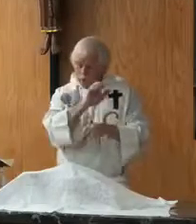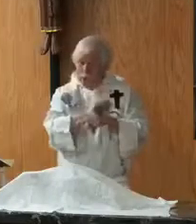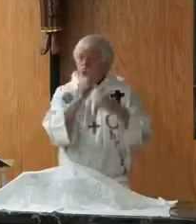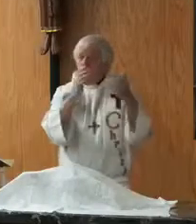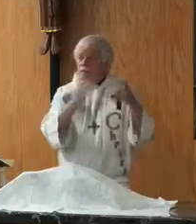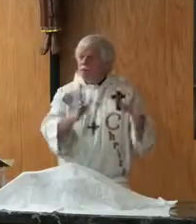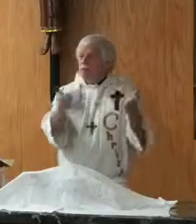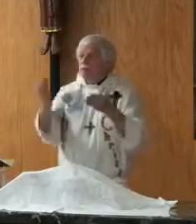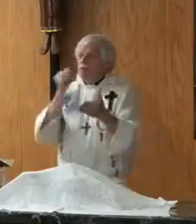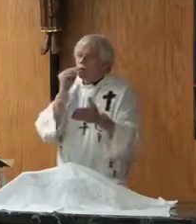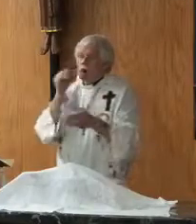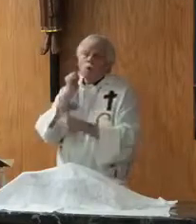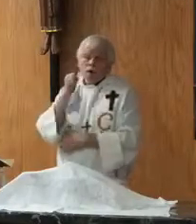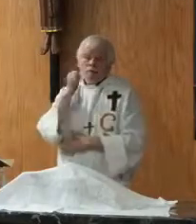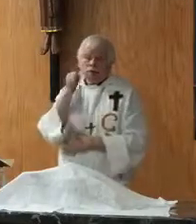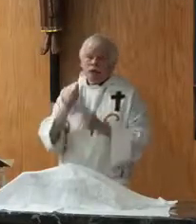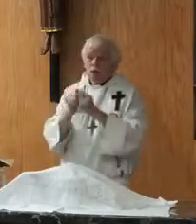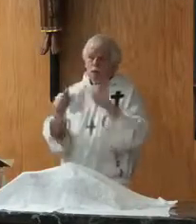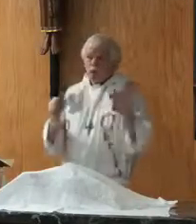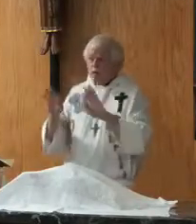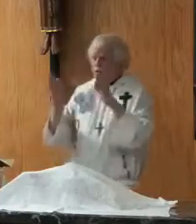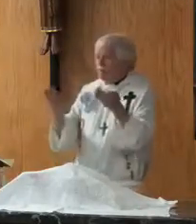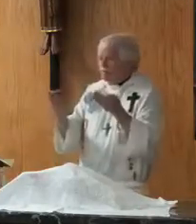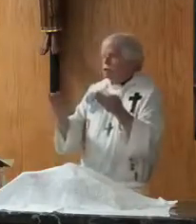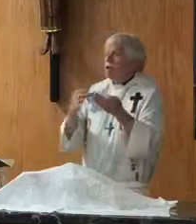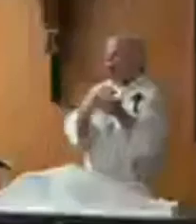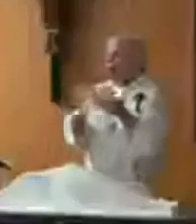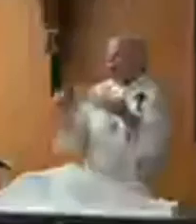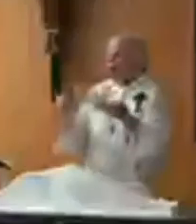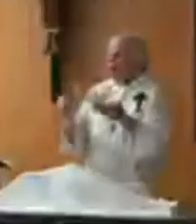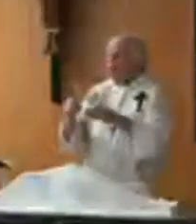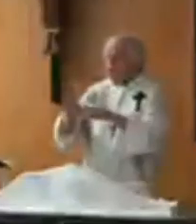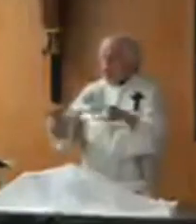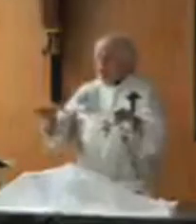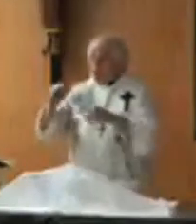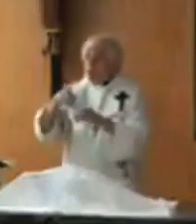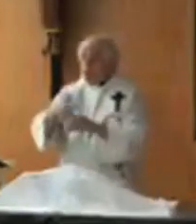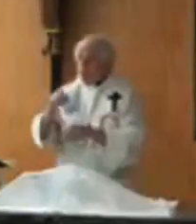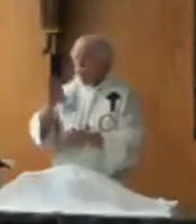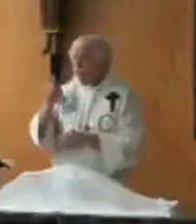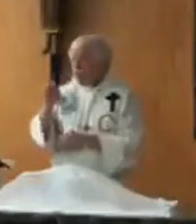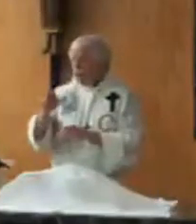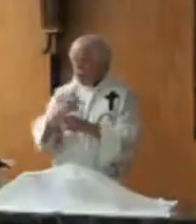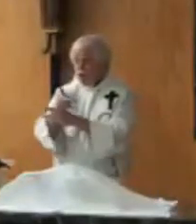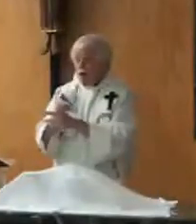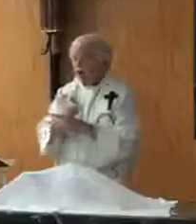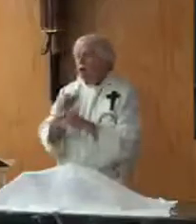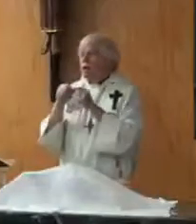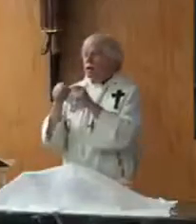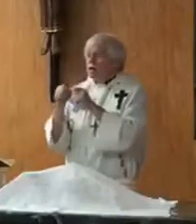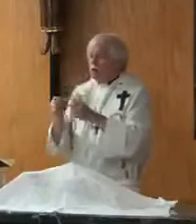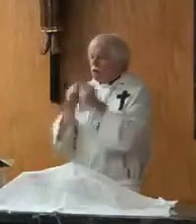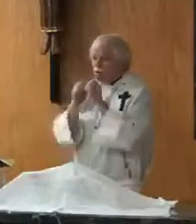them. When their work is done, bring them home every day with their families. And the children that are in foster